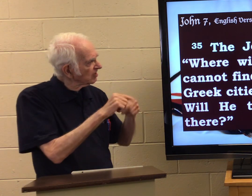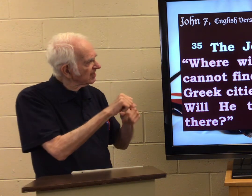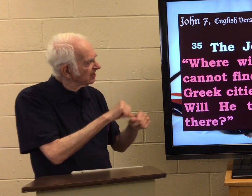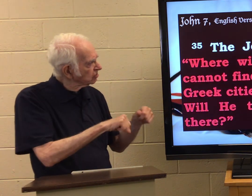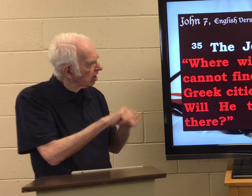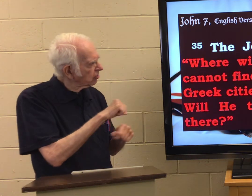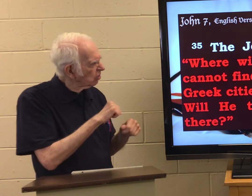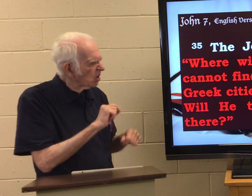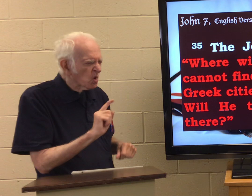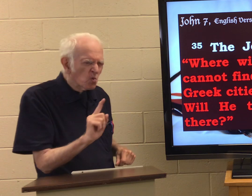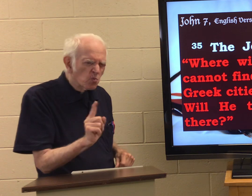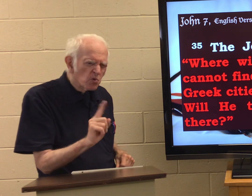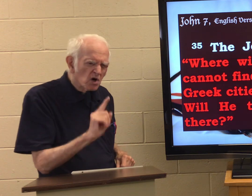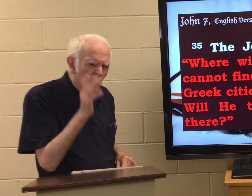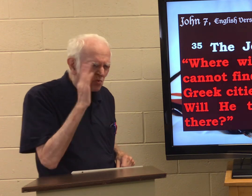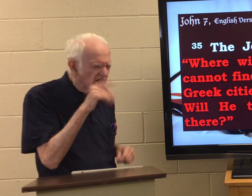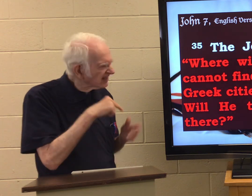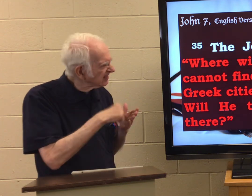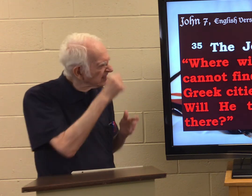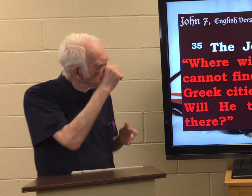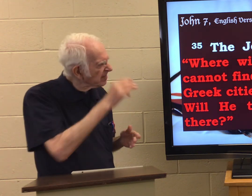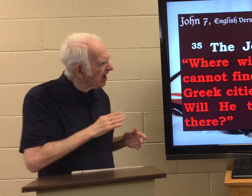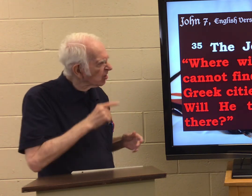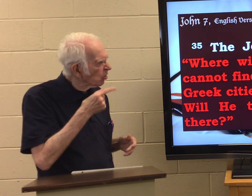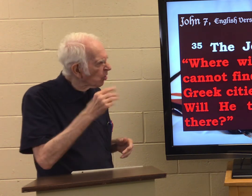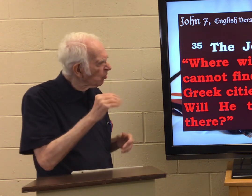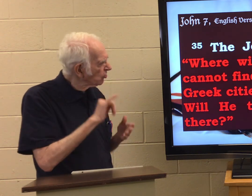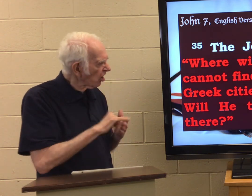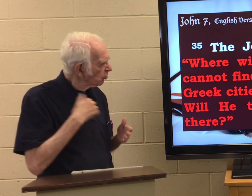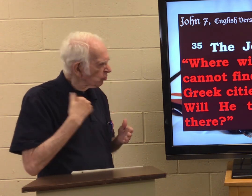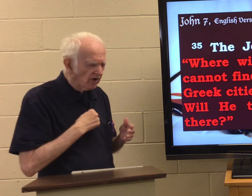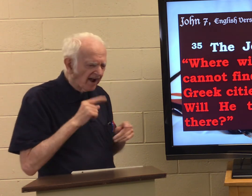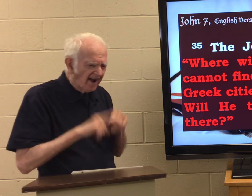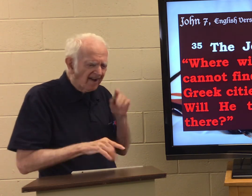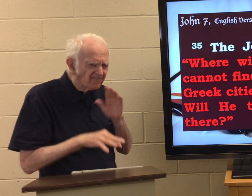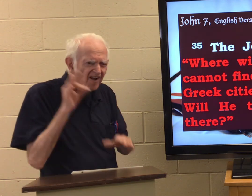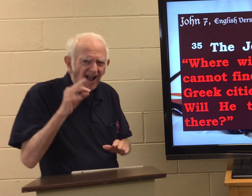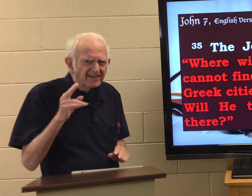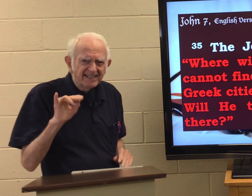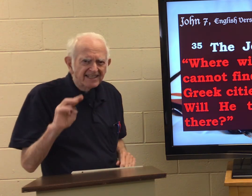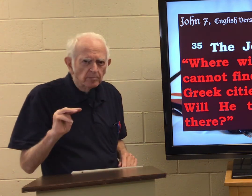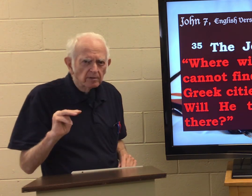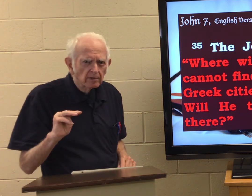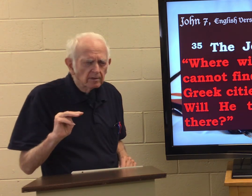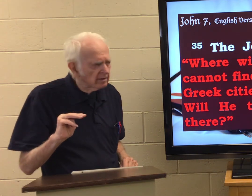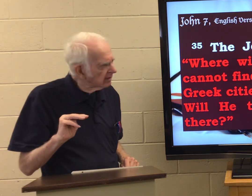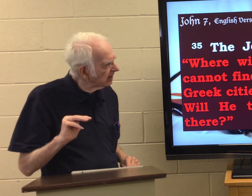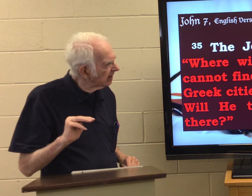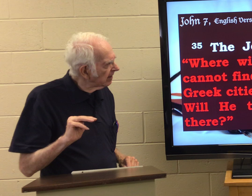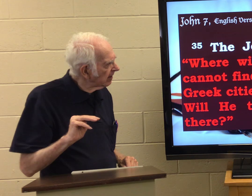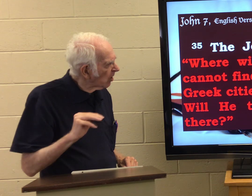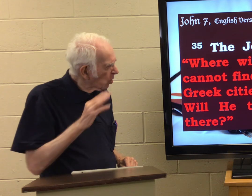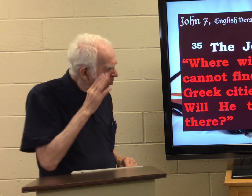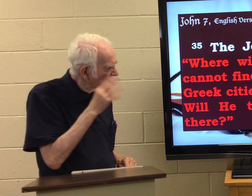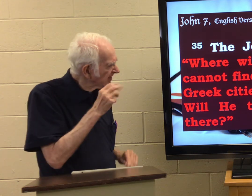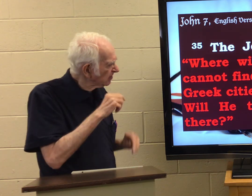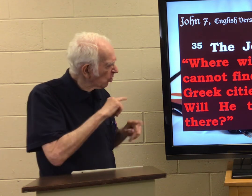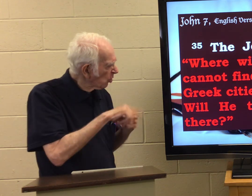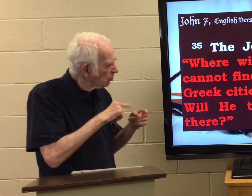The Jews said to each other, "Where will this man go that we cannot find him? Will he go to